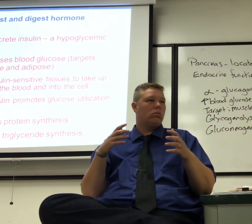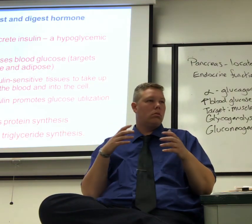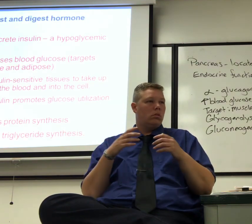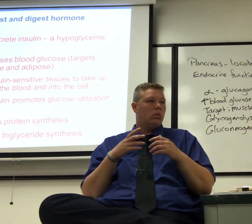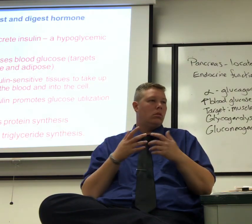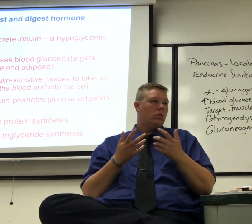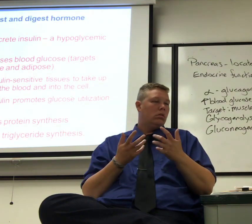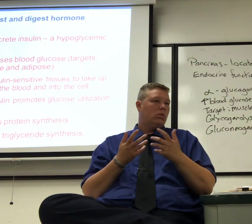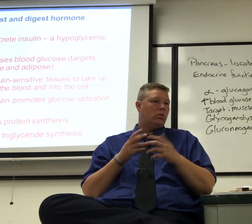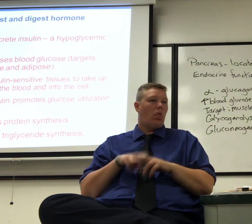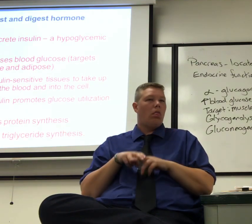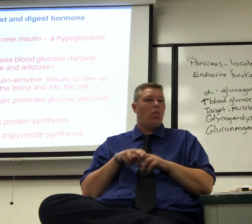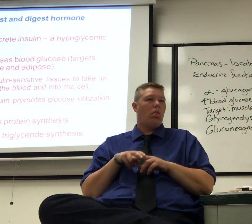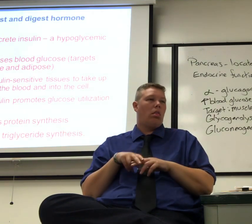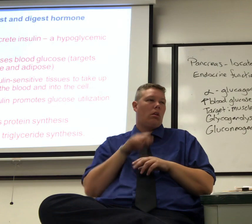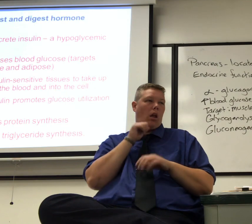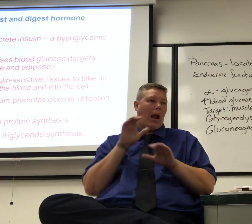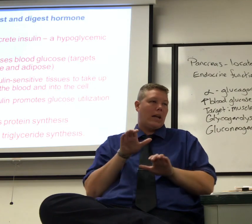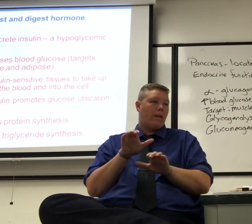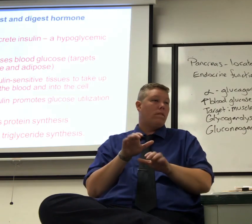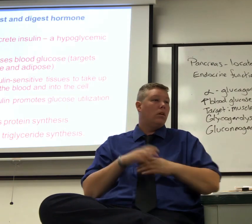low activity levels.